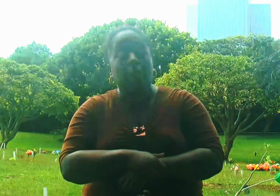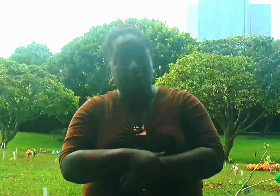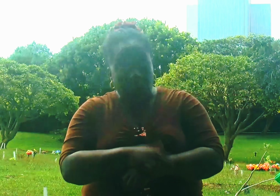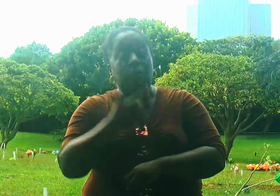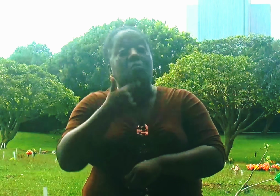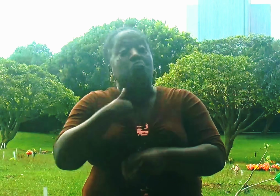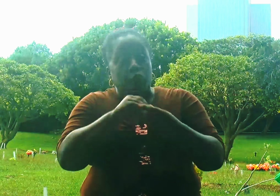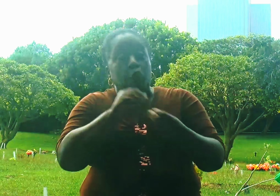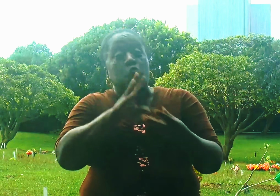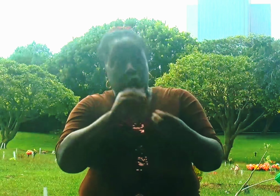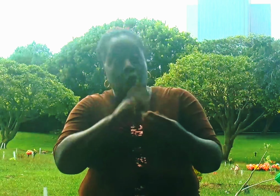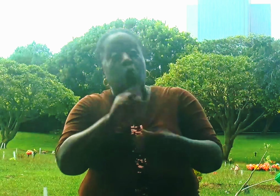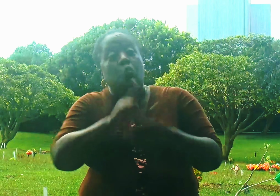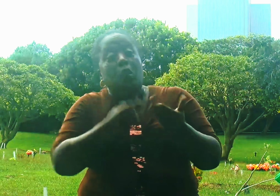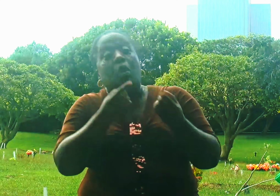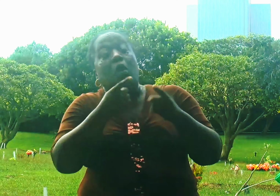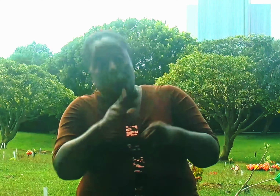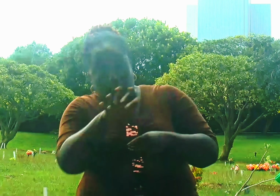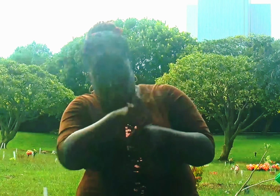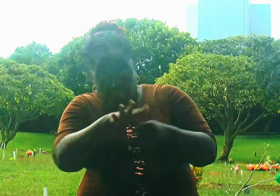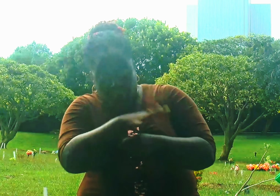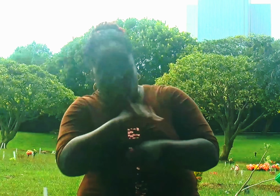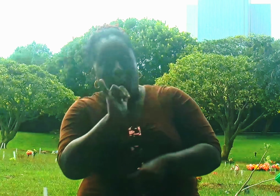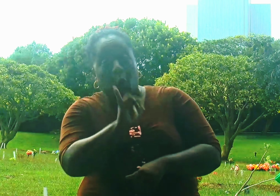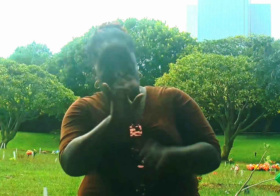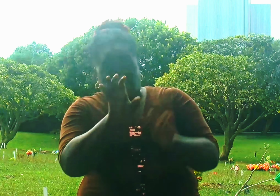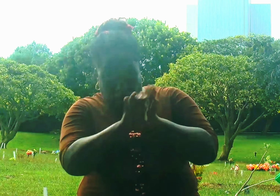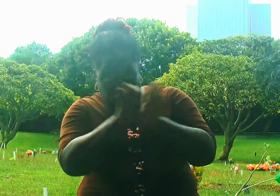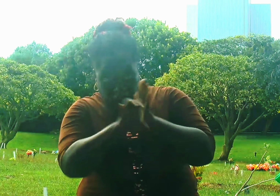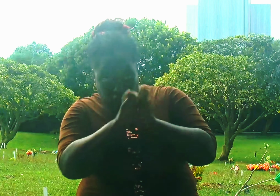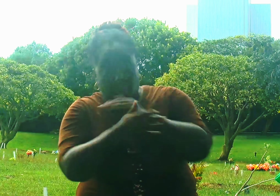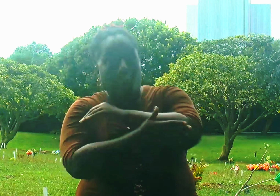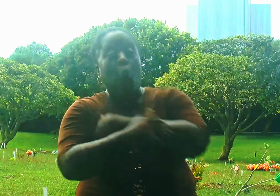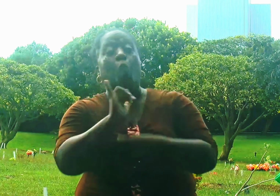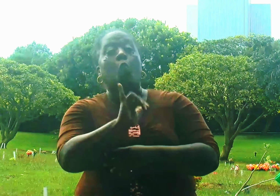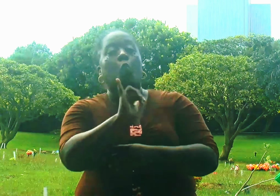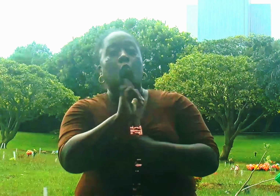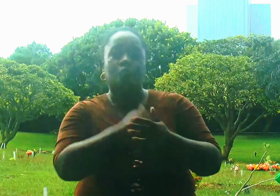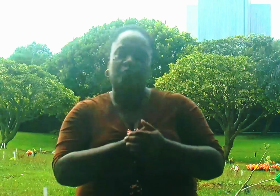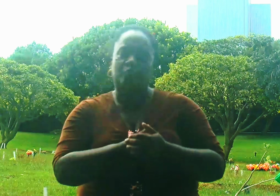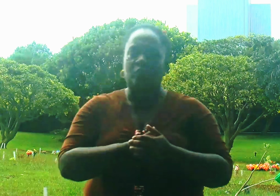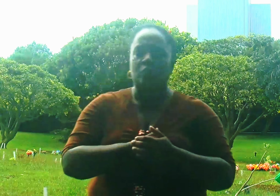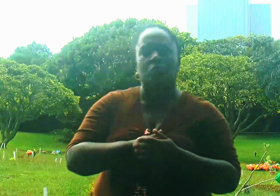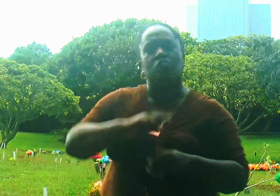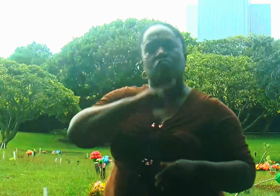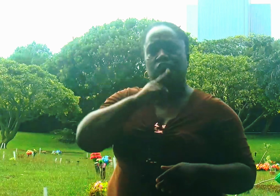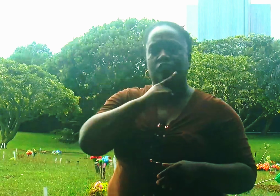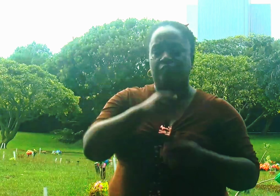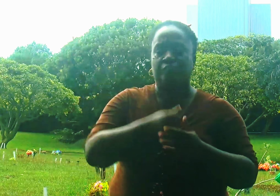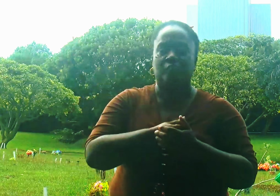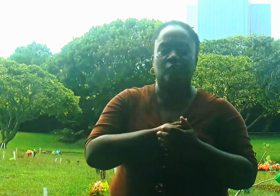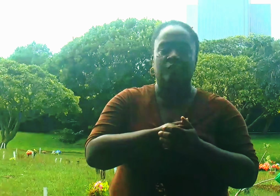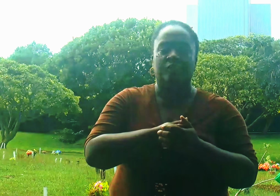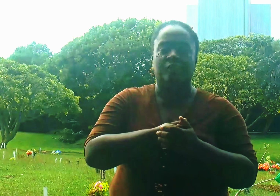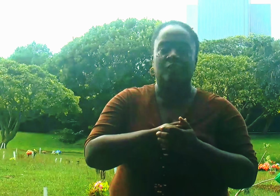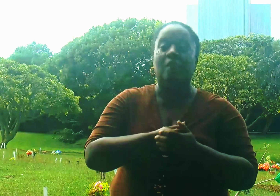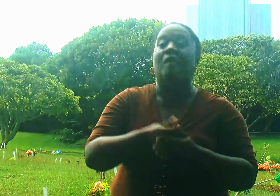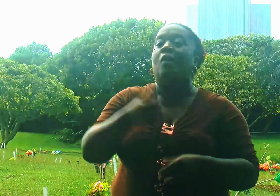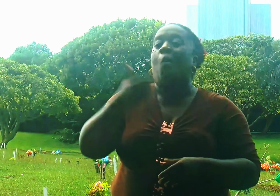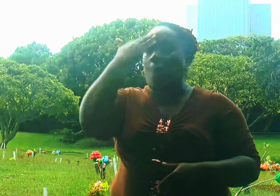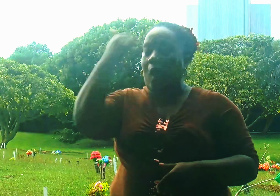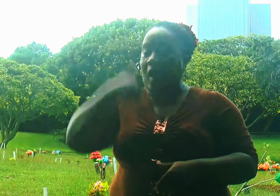neighborhood or the crime situation in the country. The obvious reason is that I would have to look